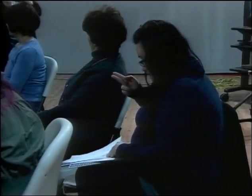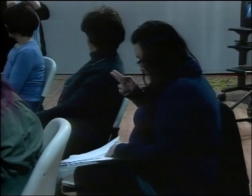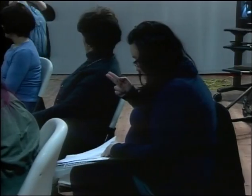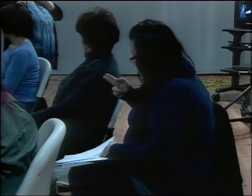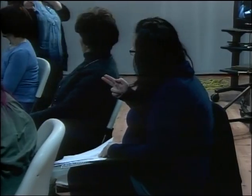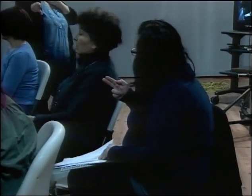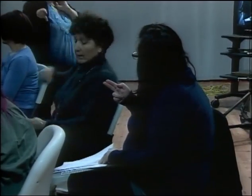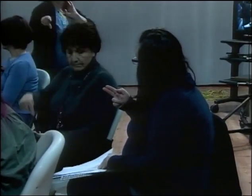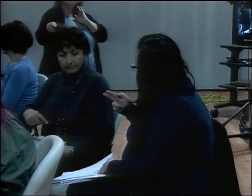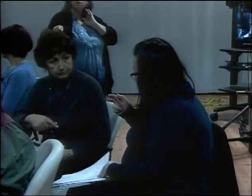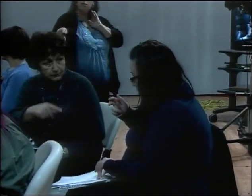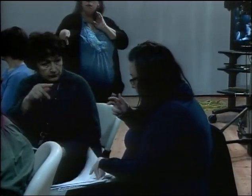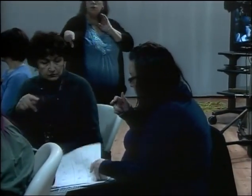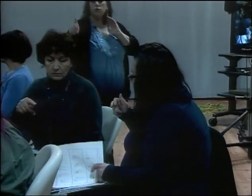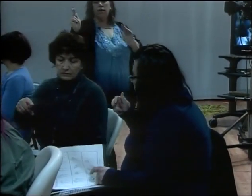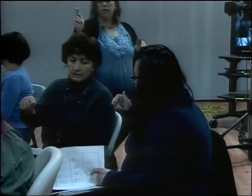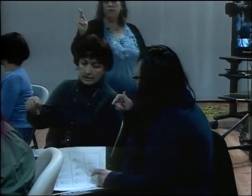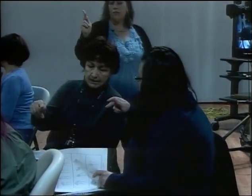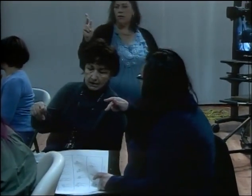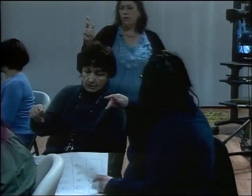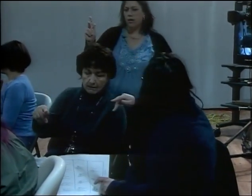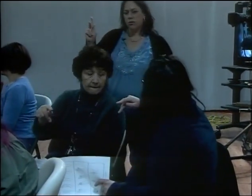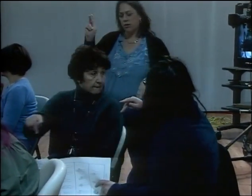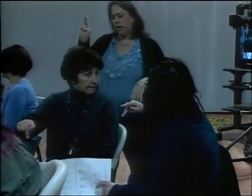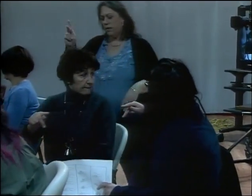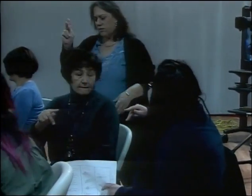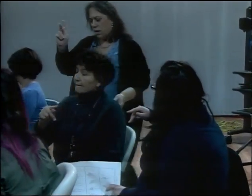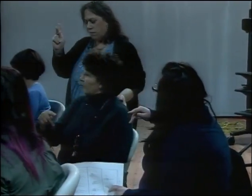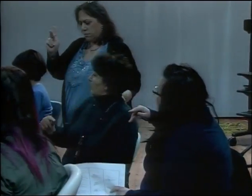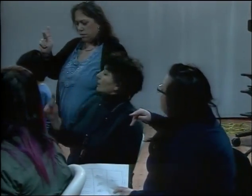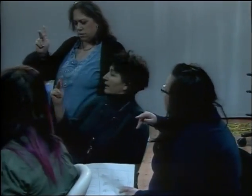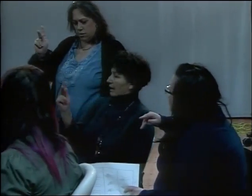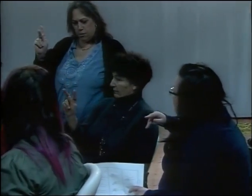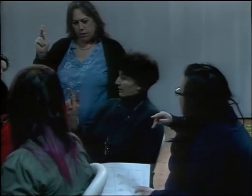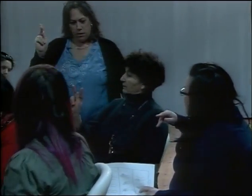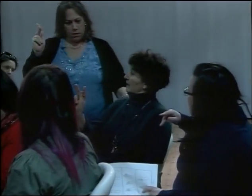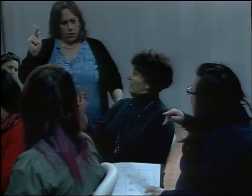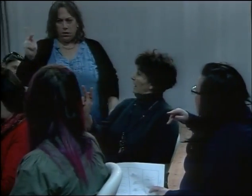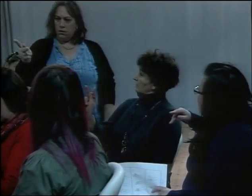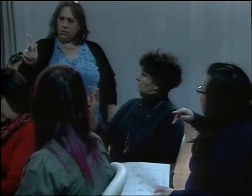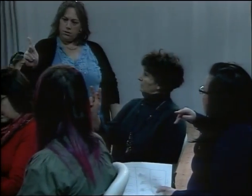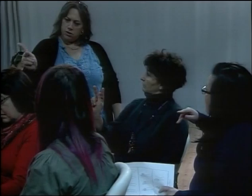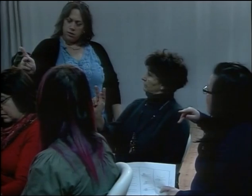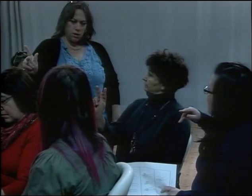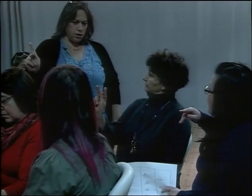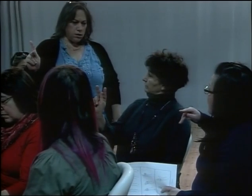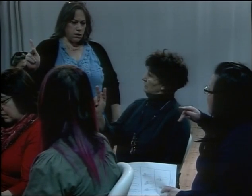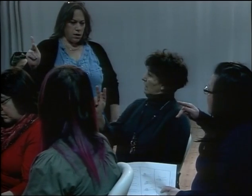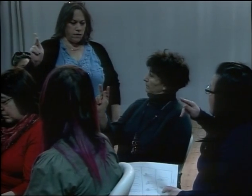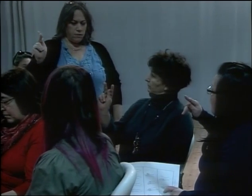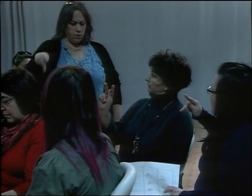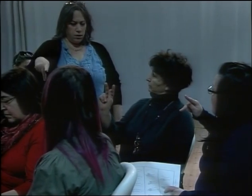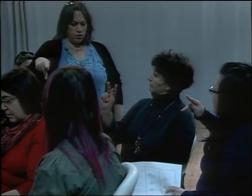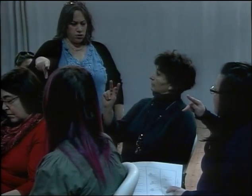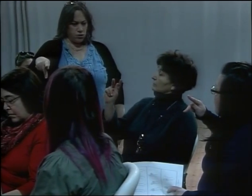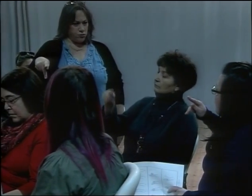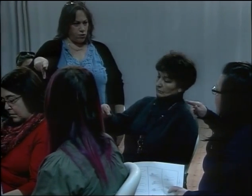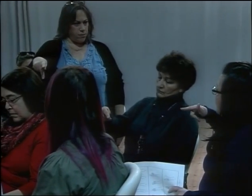Yep. Your K is, because your K is up, and Okay, your it's P, up like that. it's just like this, Yeah. and then P is just, you just drop it